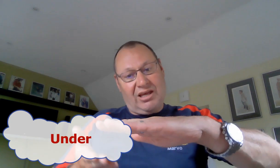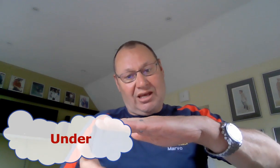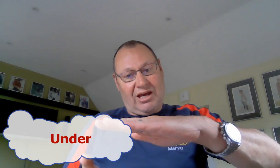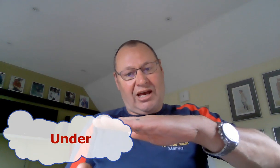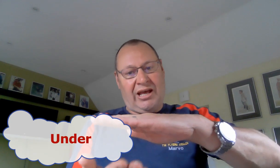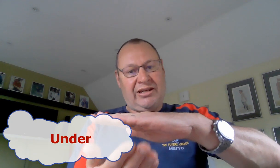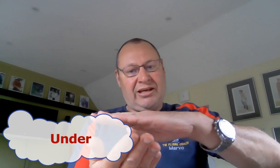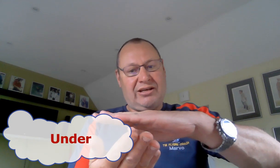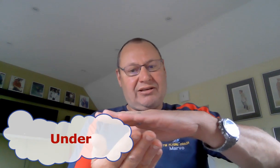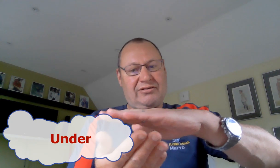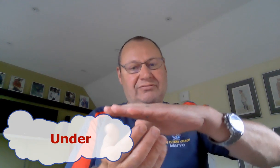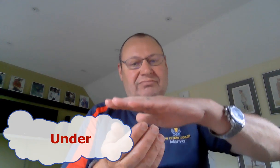Under.